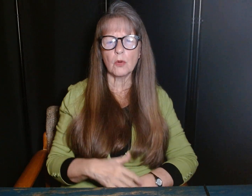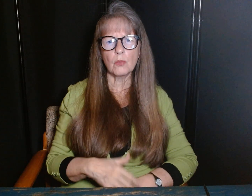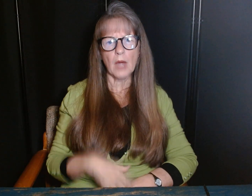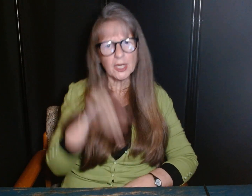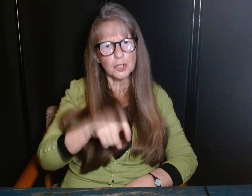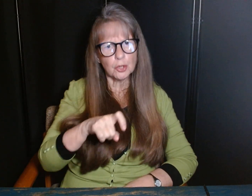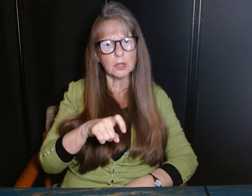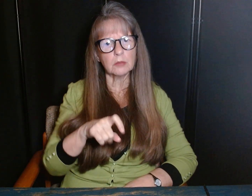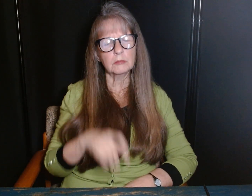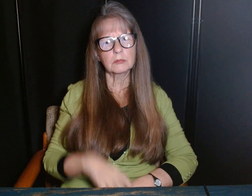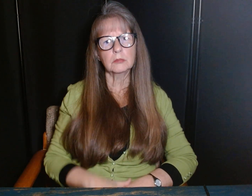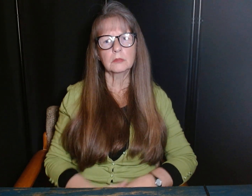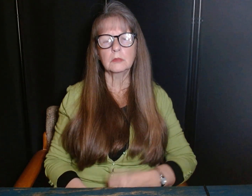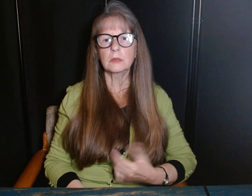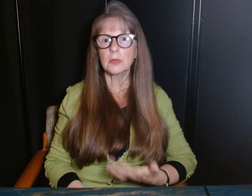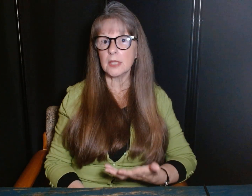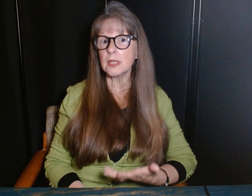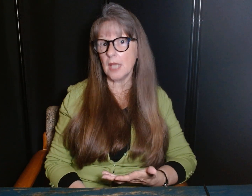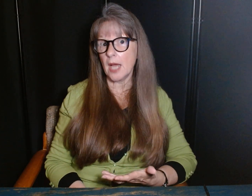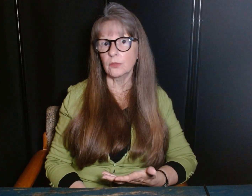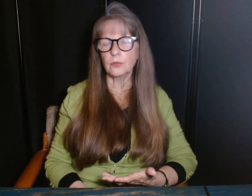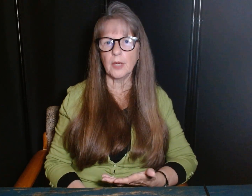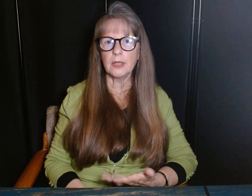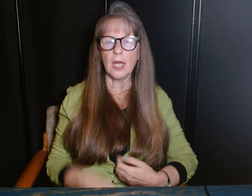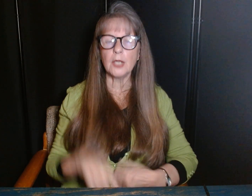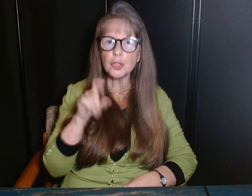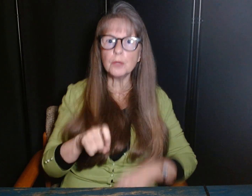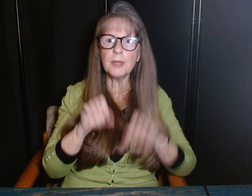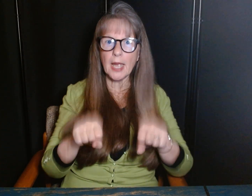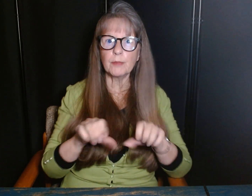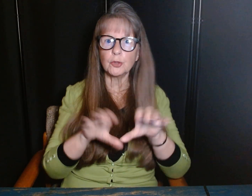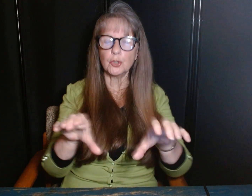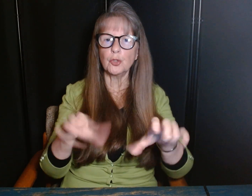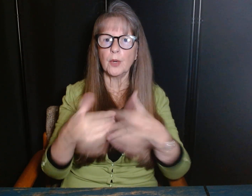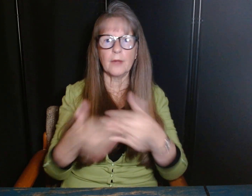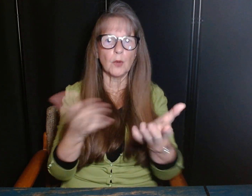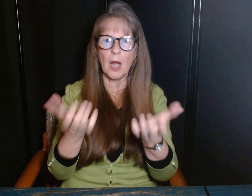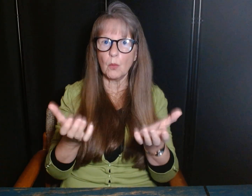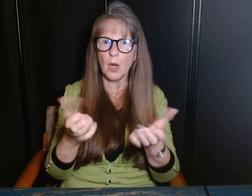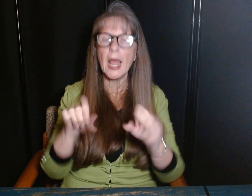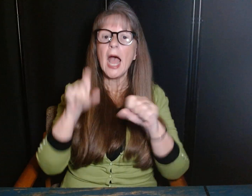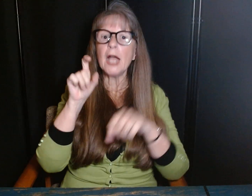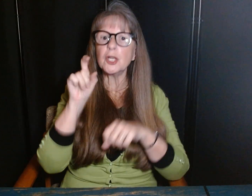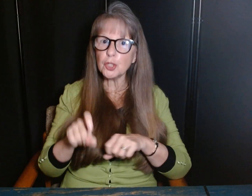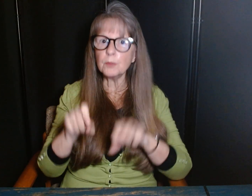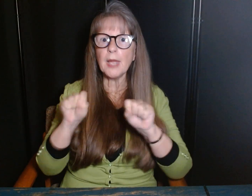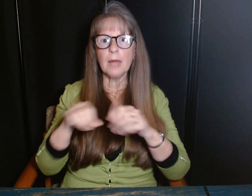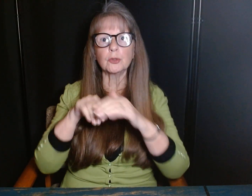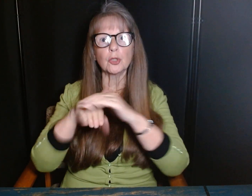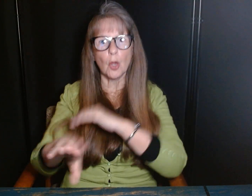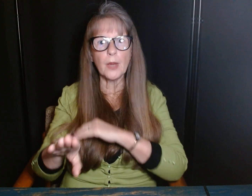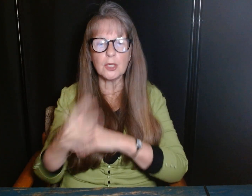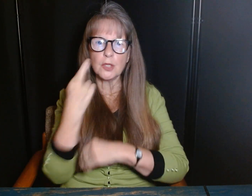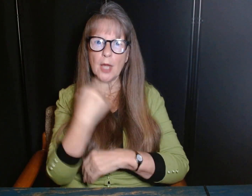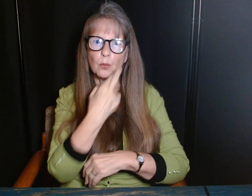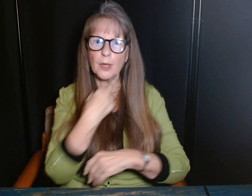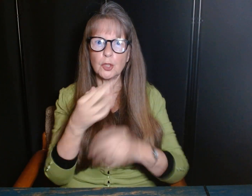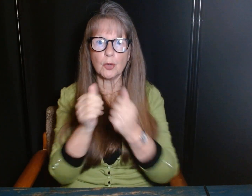I should. That's entitled, right? I should be able to do whatever I want. I should be able to go into that restaurant